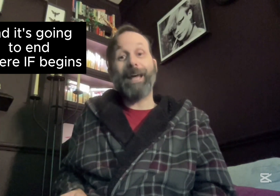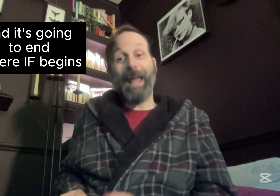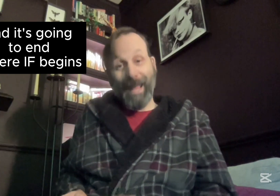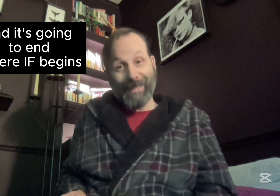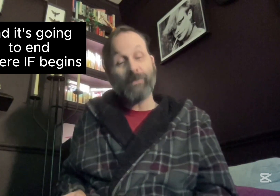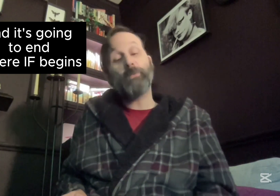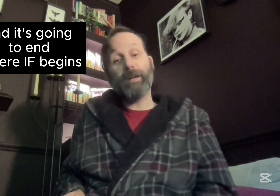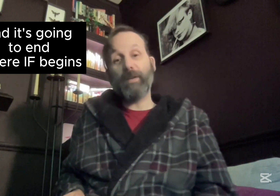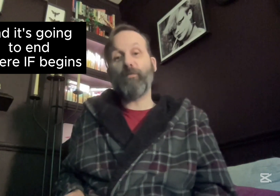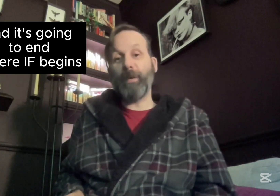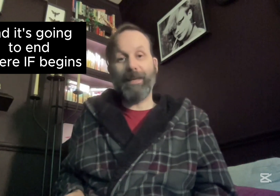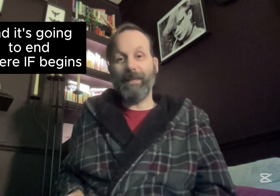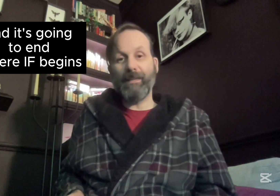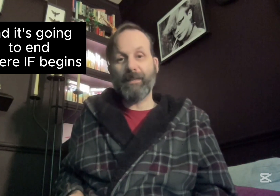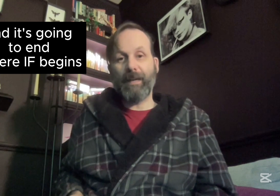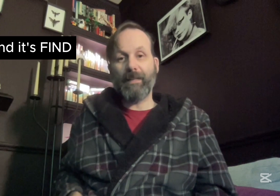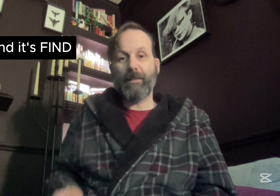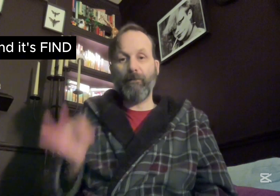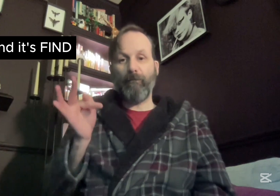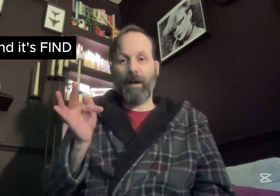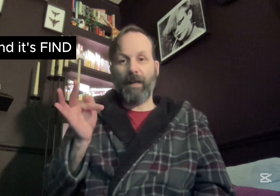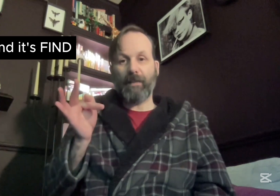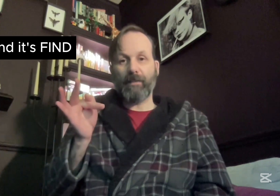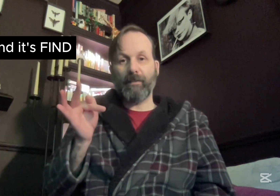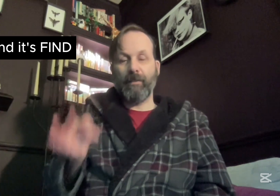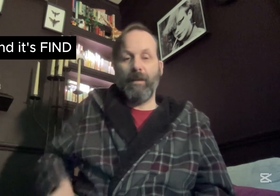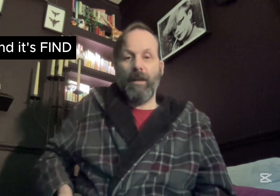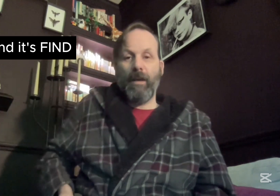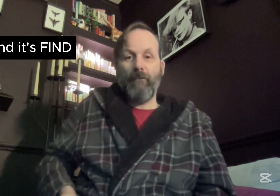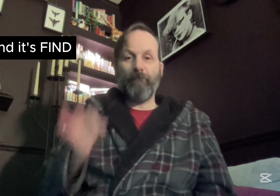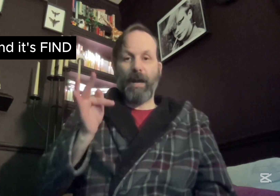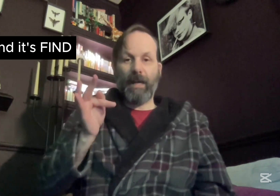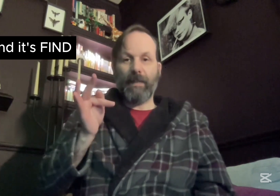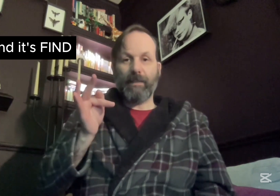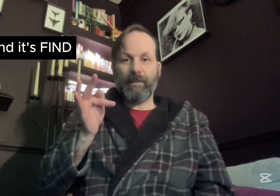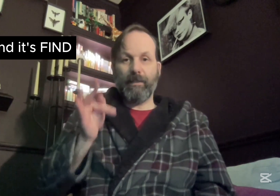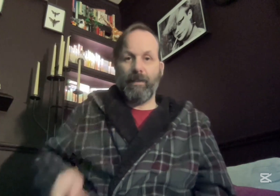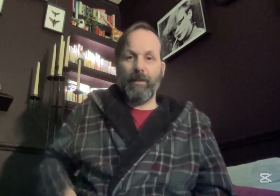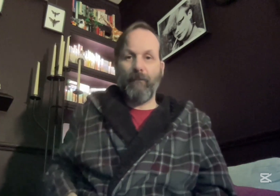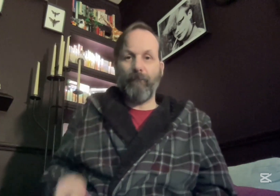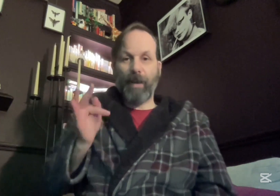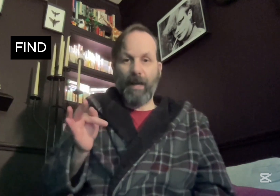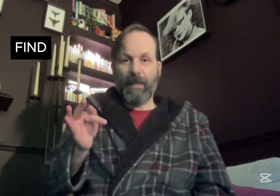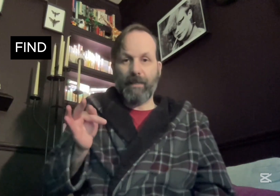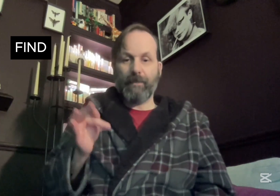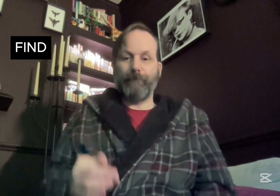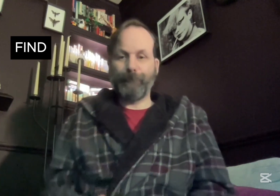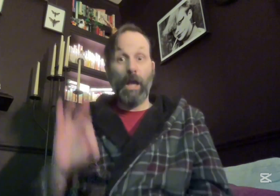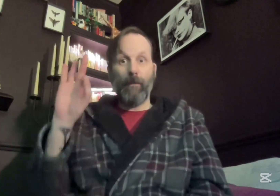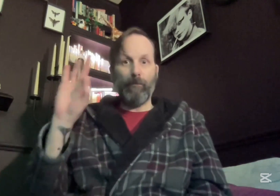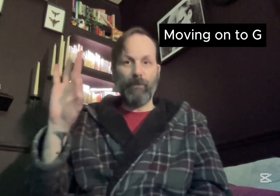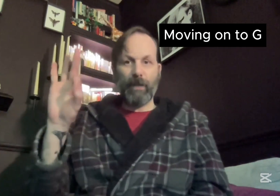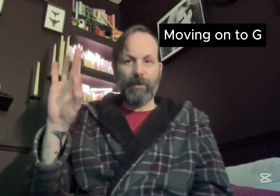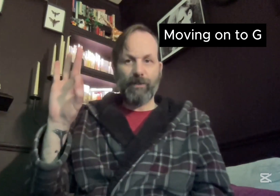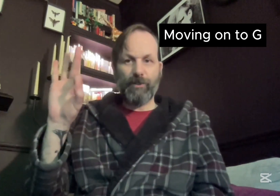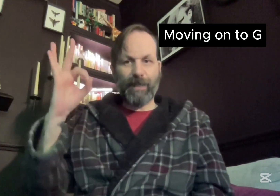to end where if begins, and it's find, find, find. Moving on to